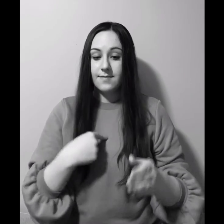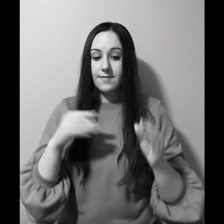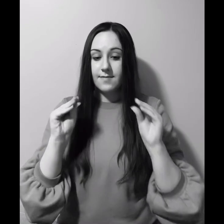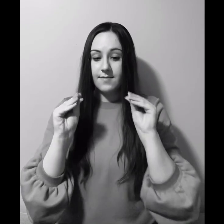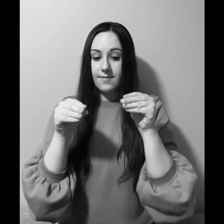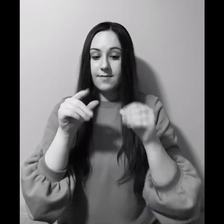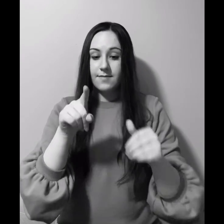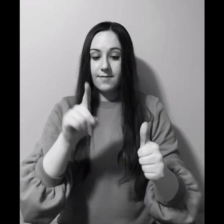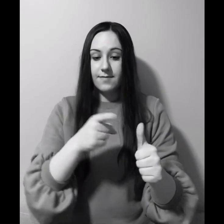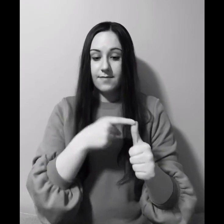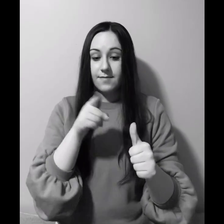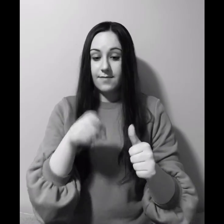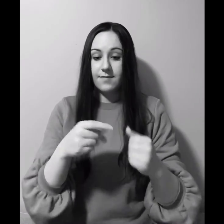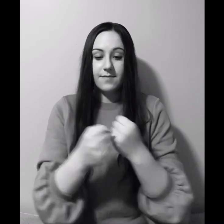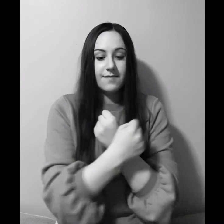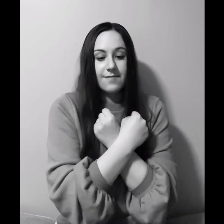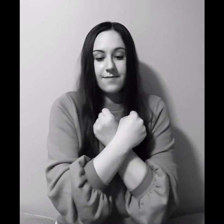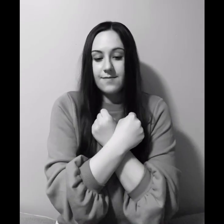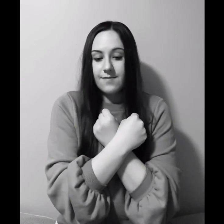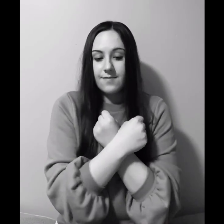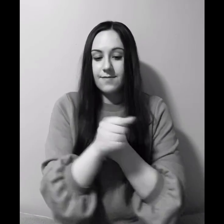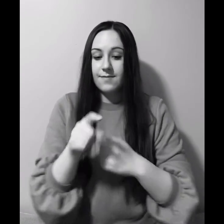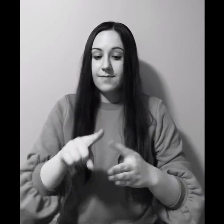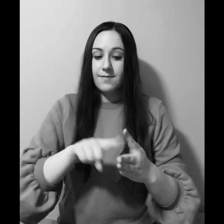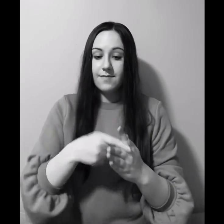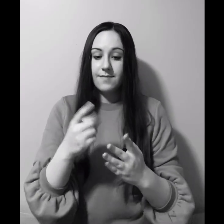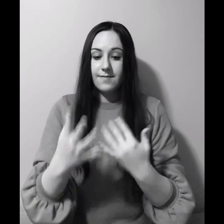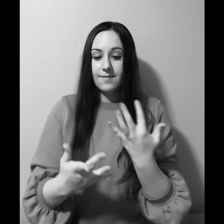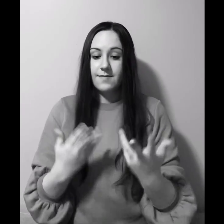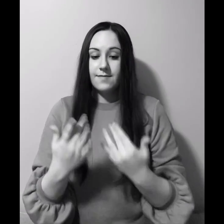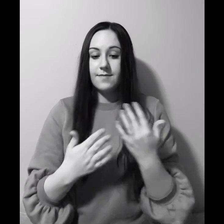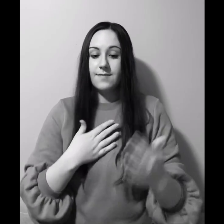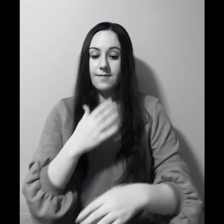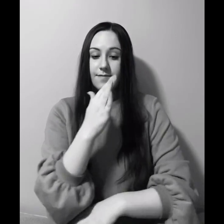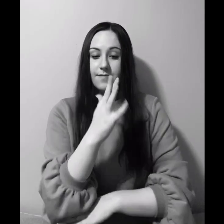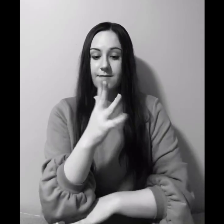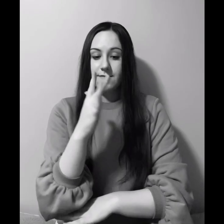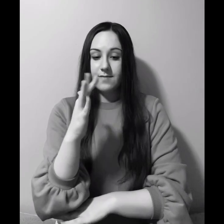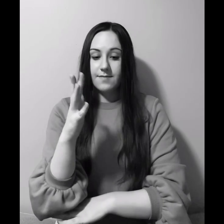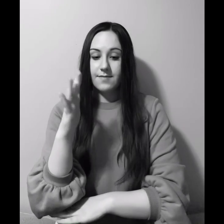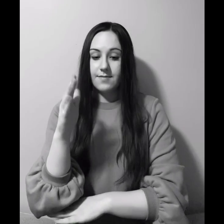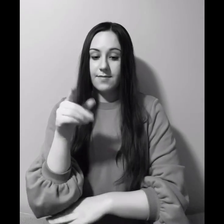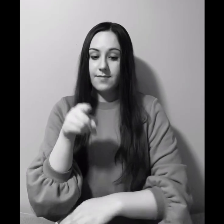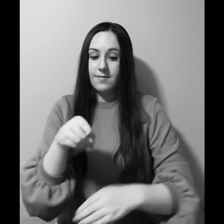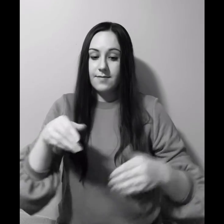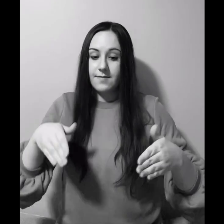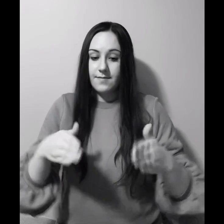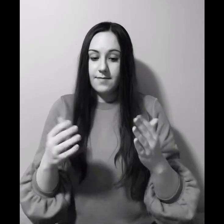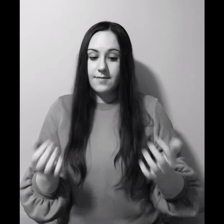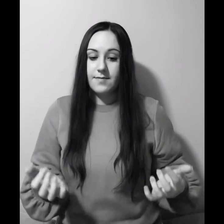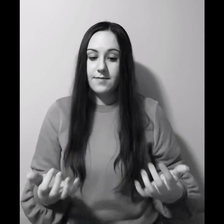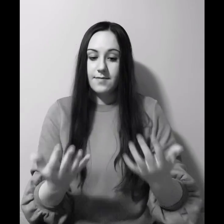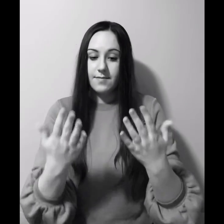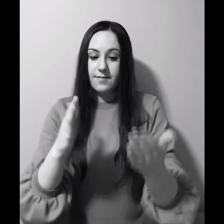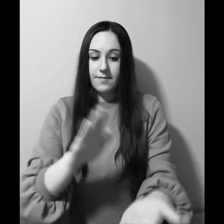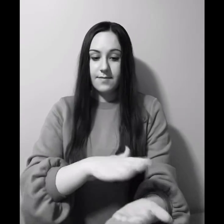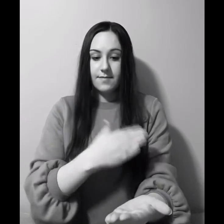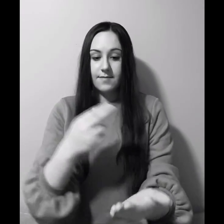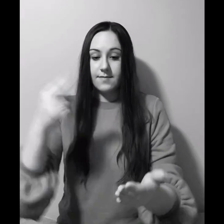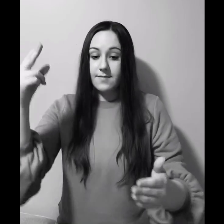I put you first and you adored it Seraphized to my forest And you let it burn And you